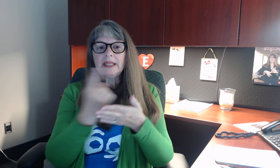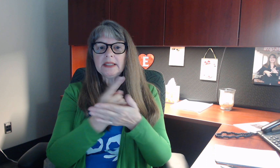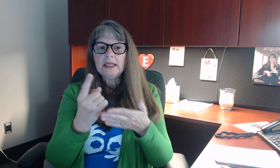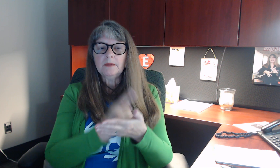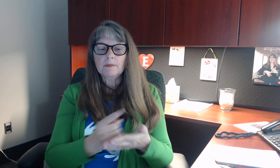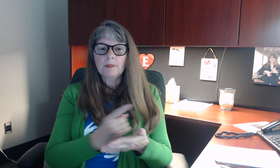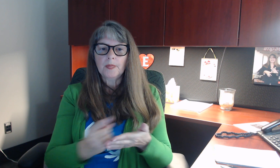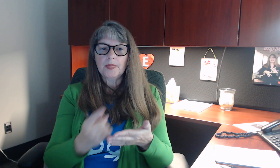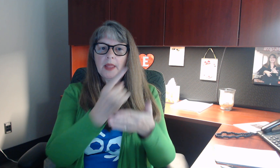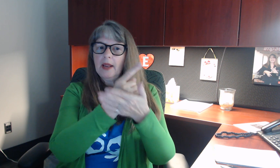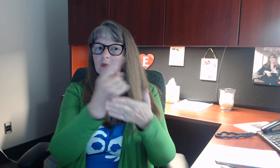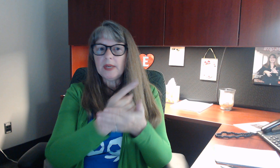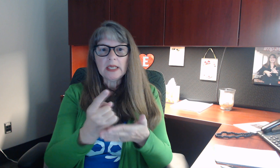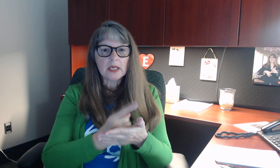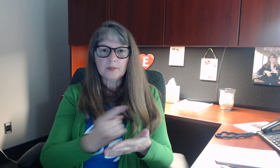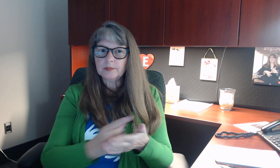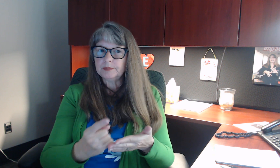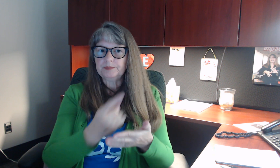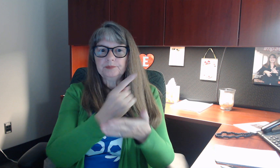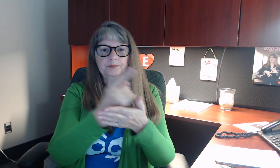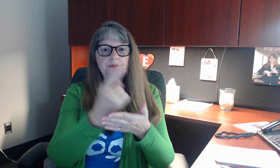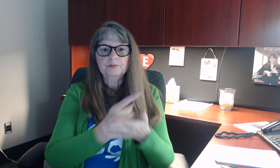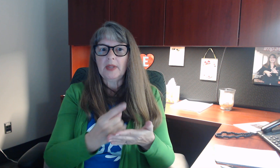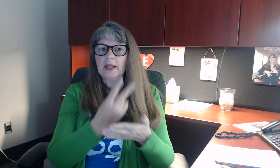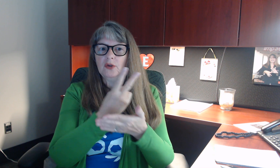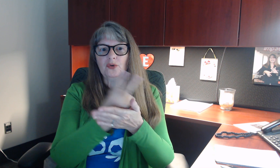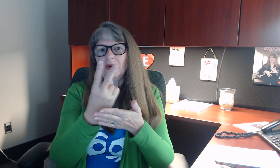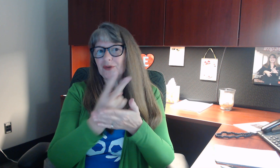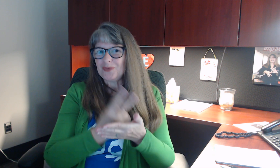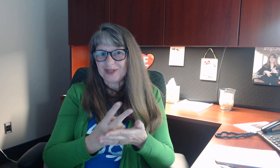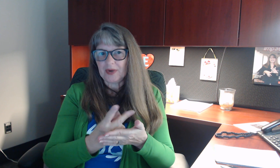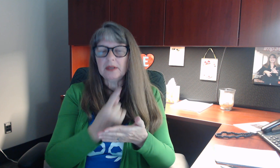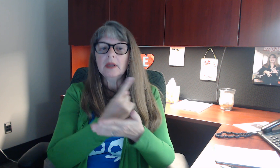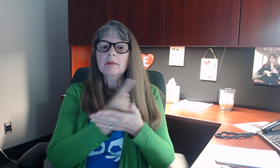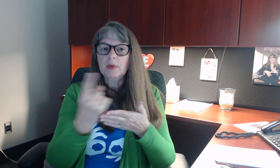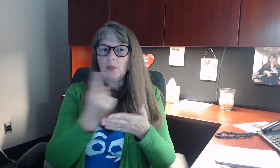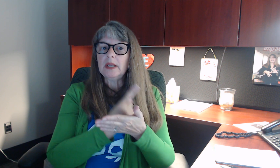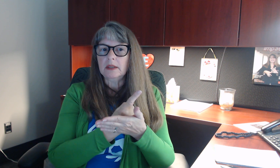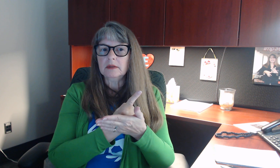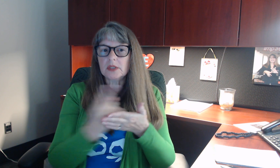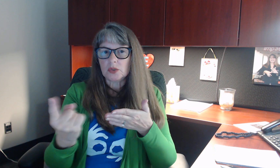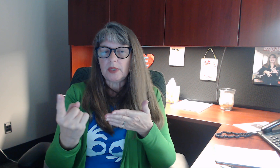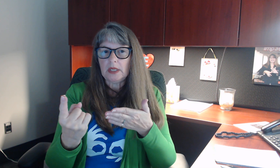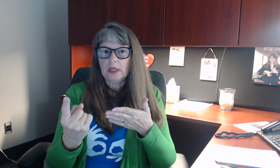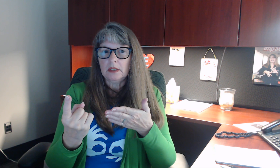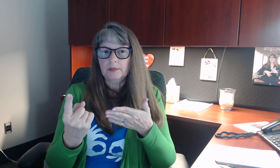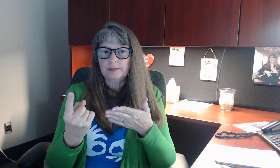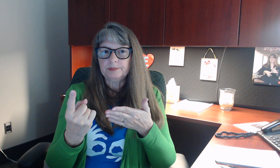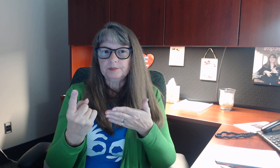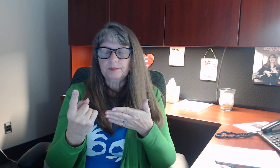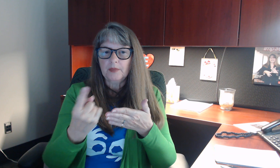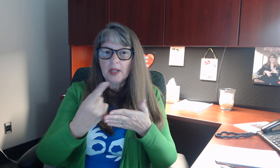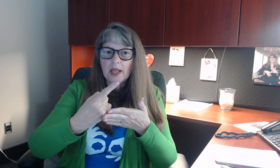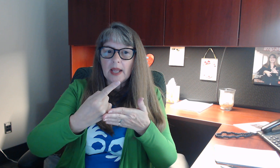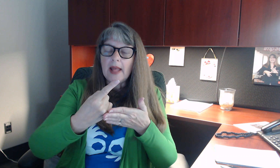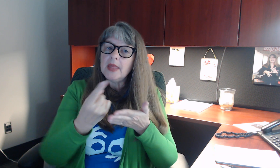Weekly, every week. You could do it every 2 weeks, right? But week, this is week. And